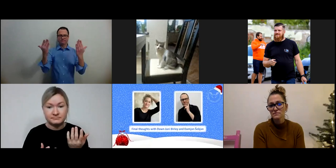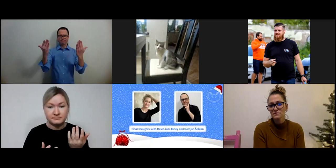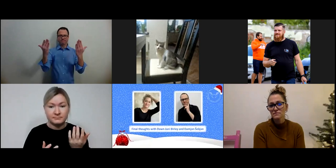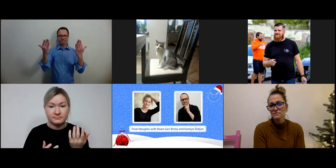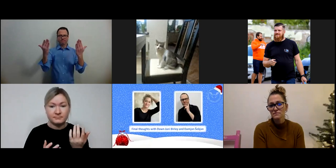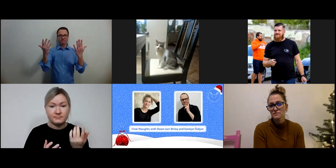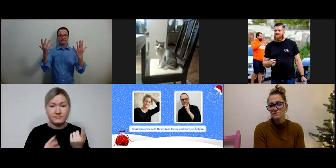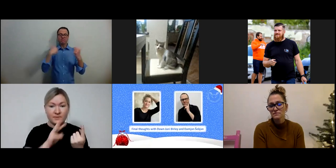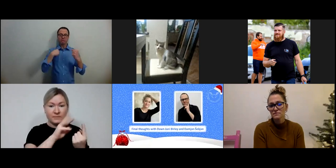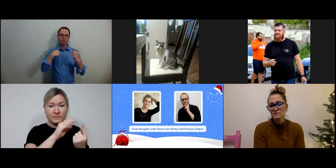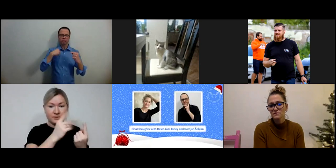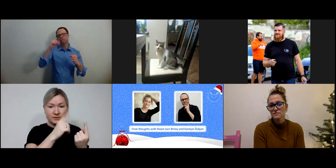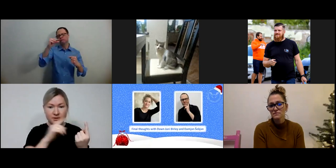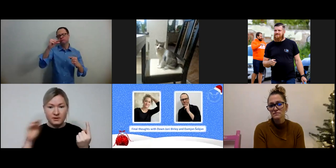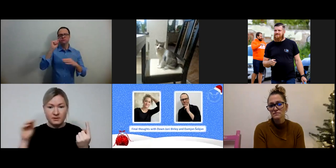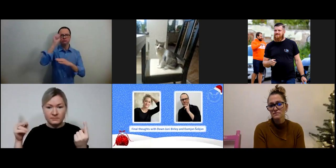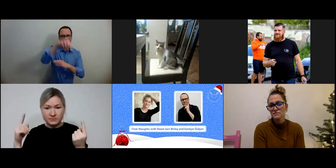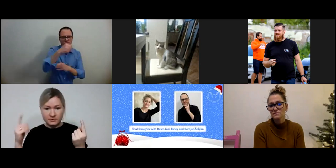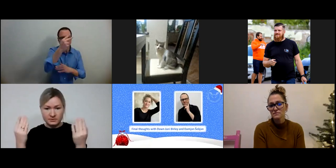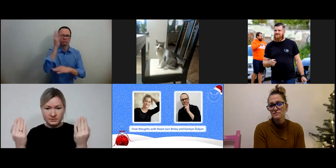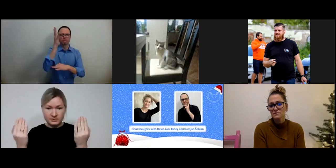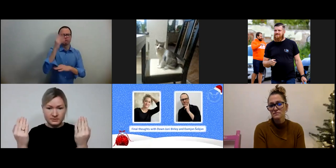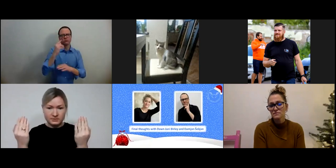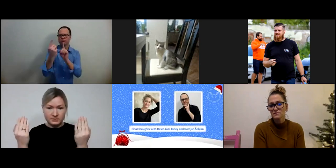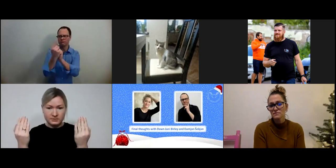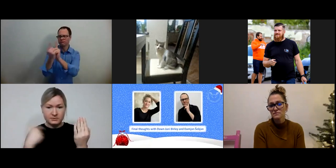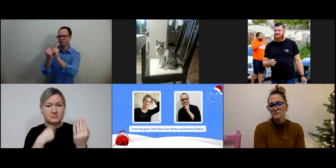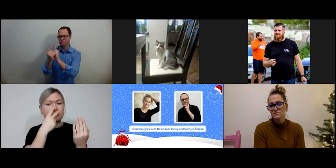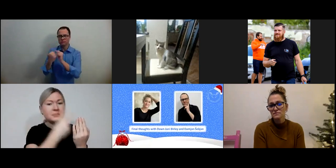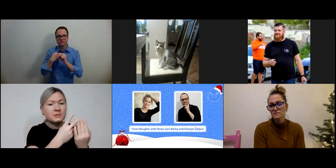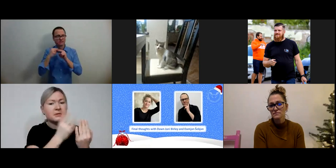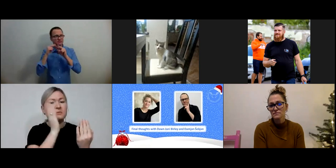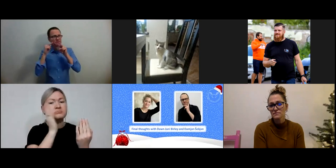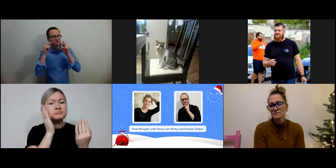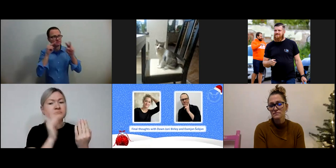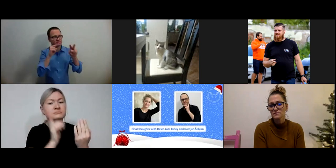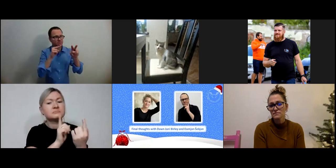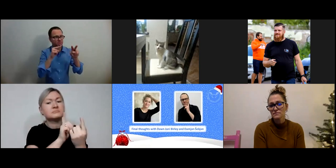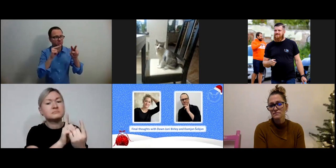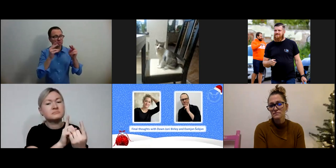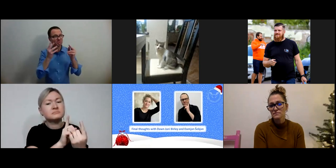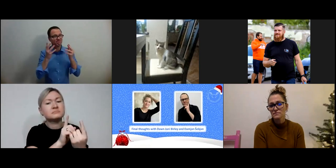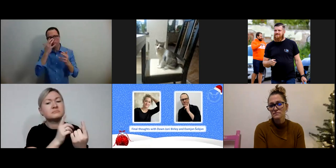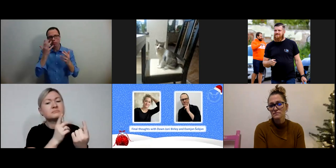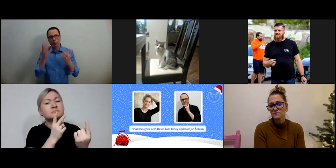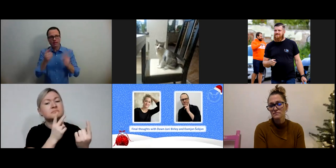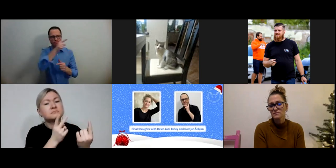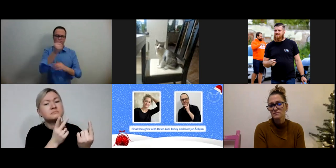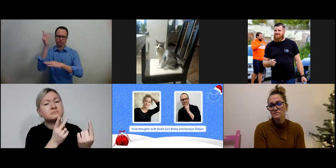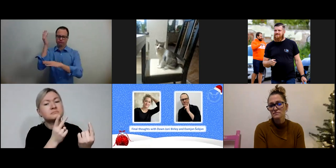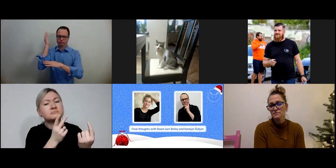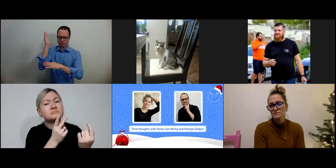If I think and compare the World Federation of the Deaf and EUD events that